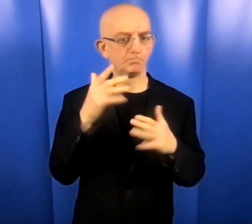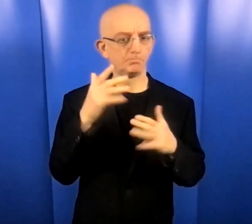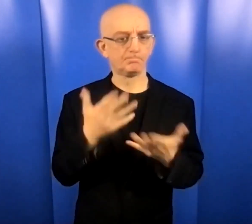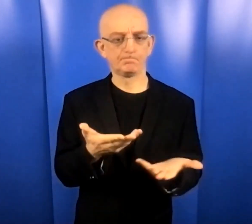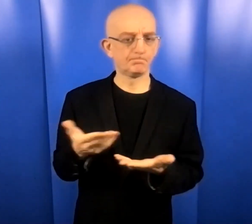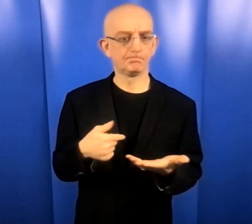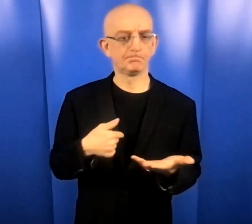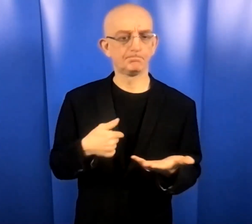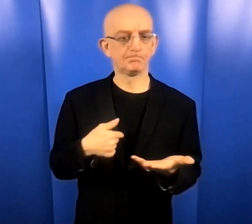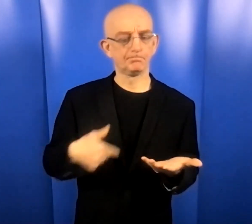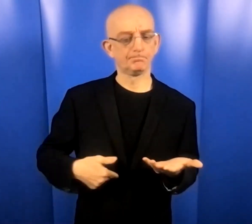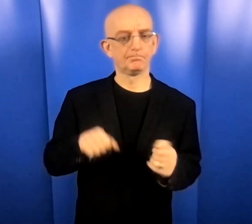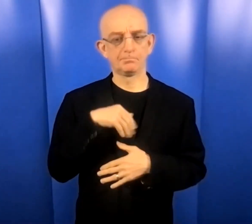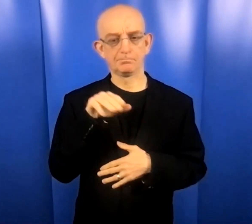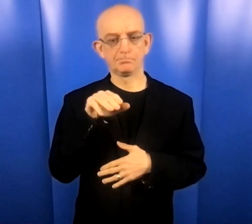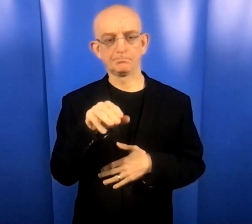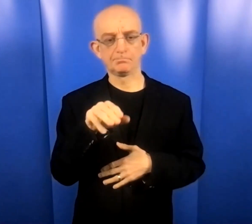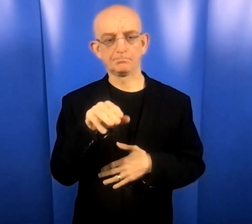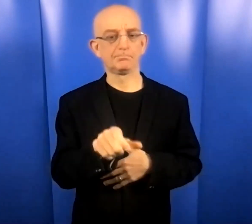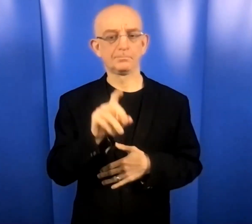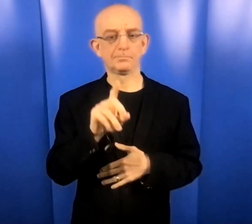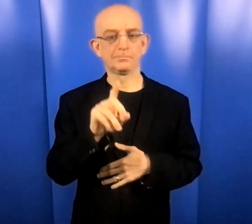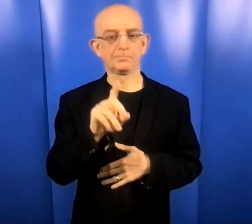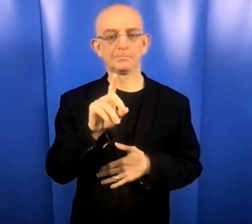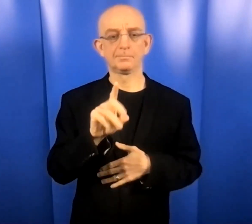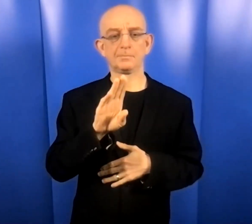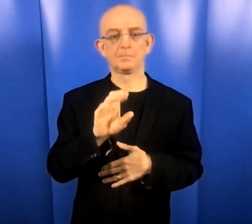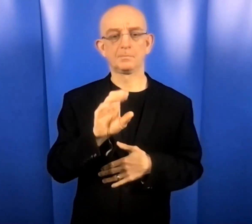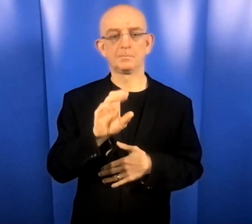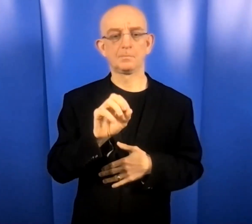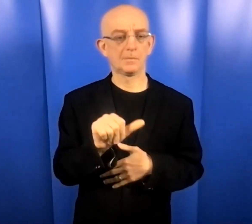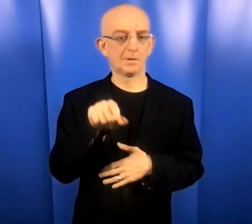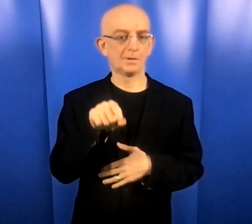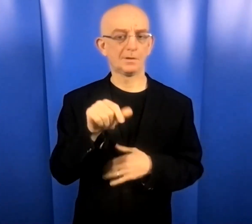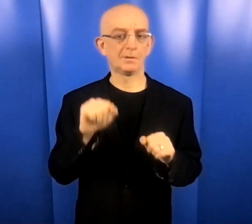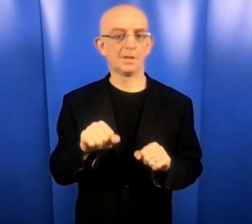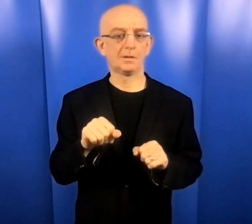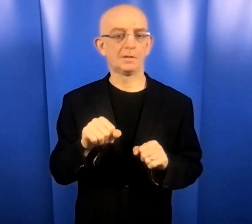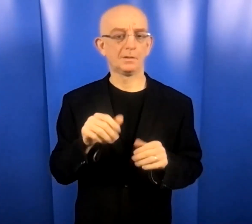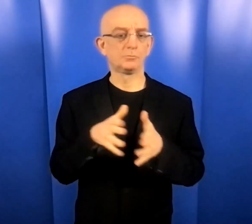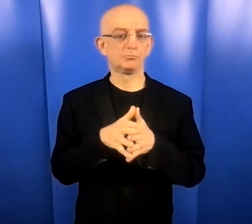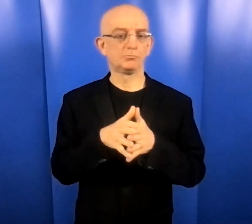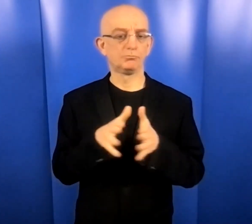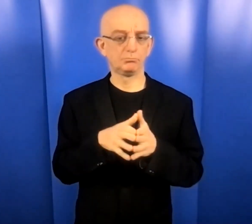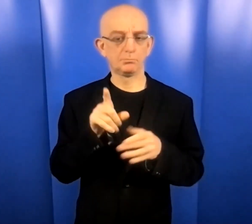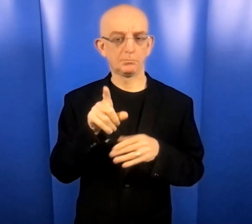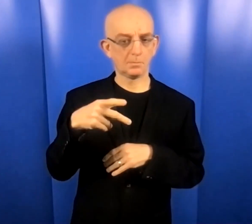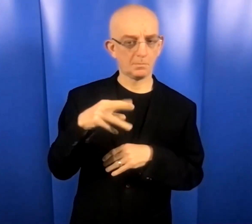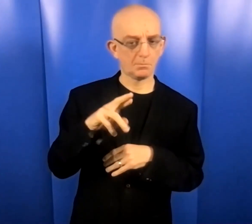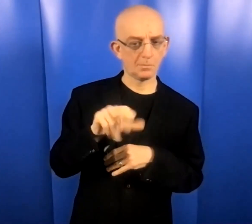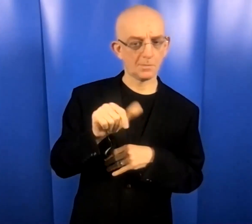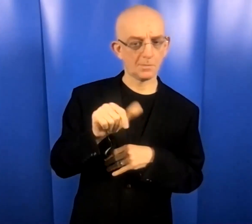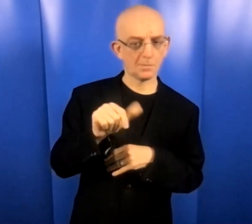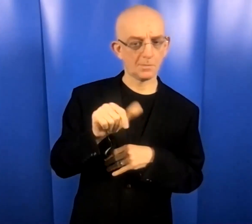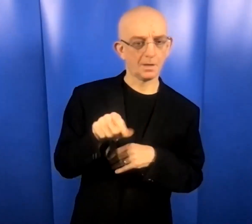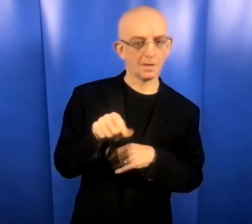to speak to that, but also I think Fatima, you could usefully also give a really